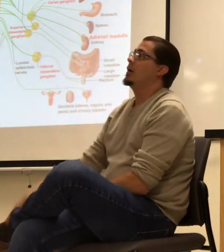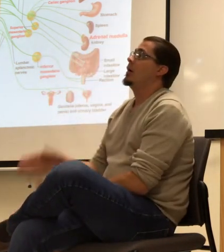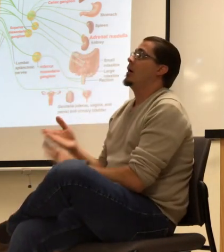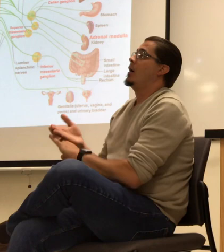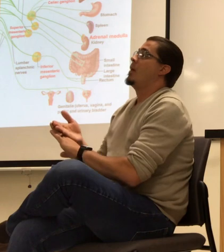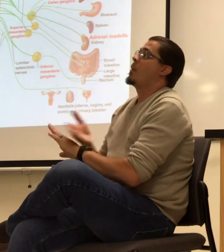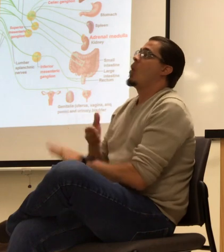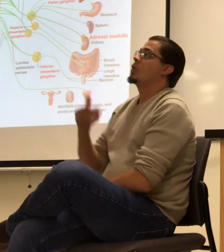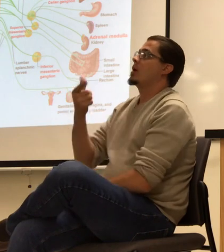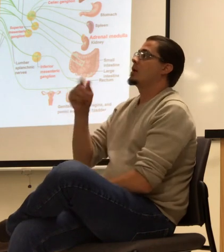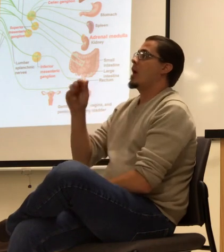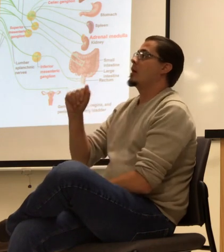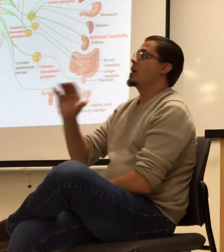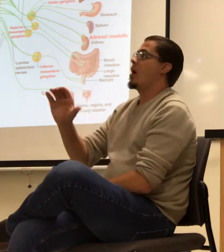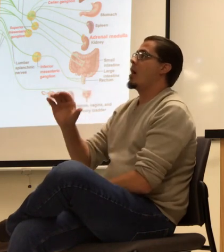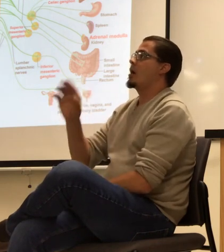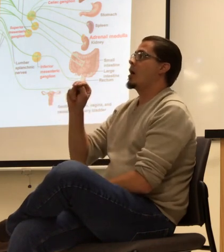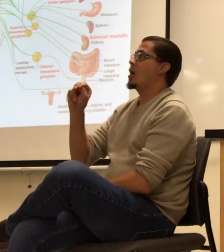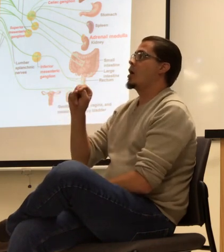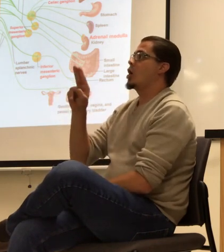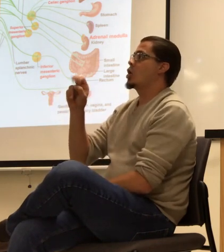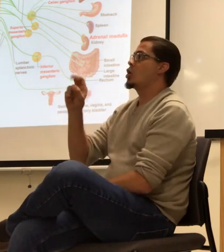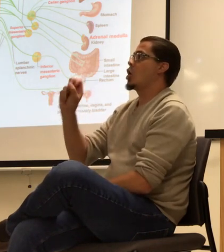Postganglionic neuron